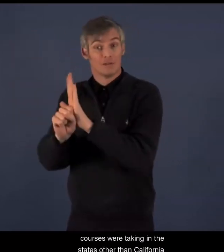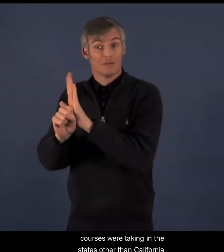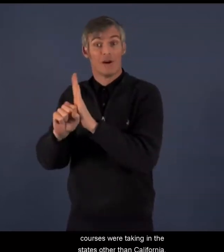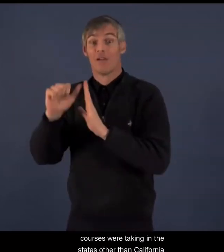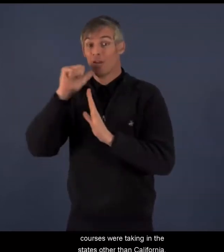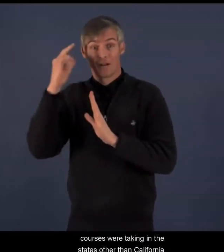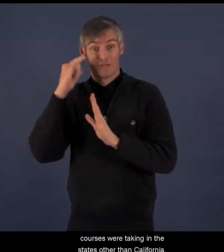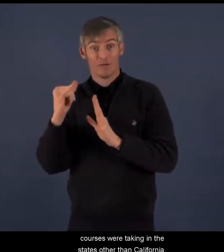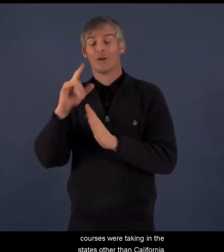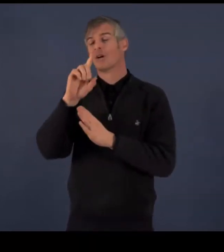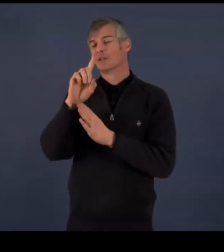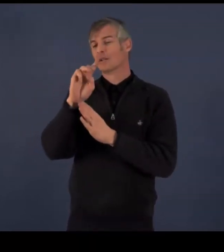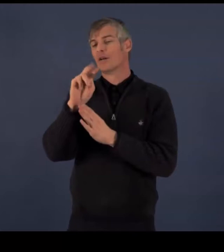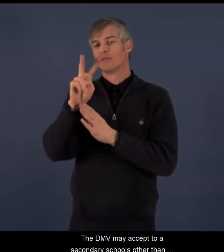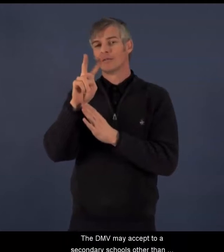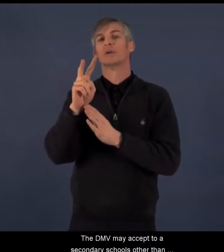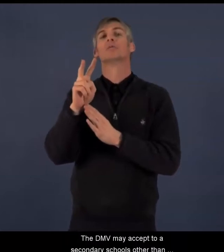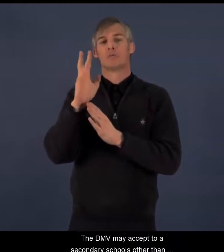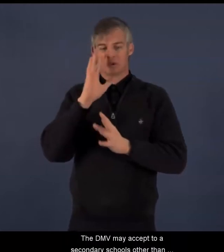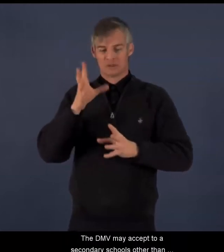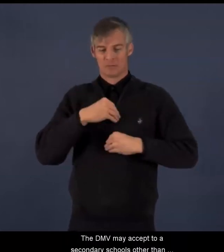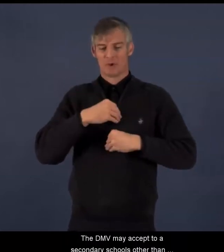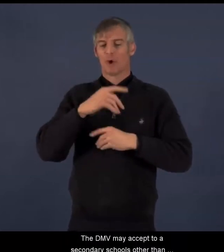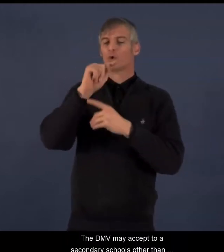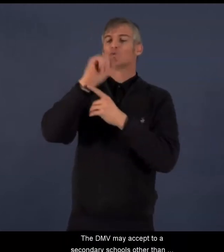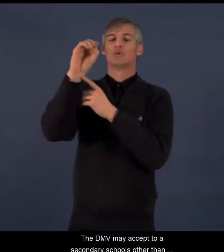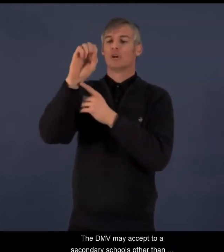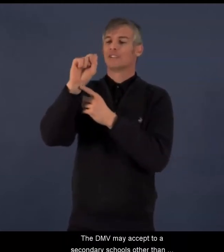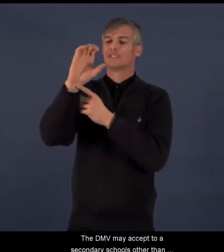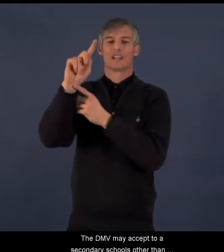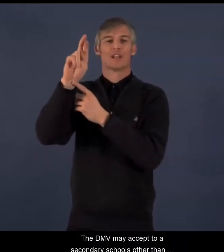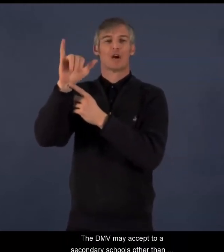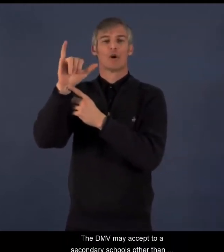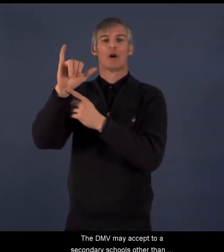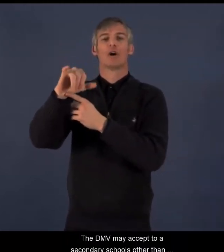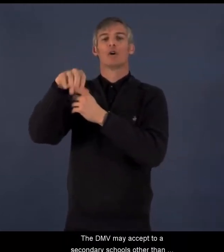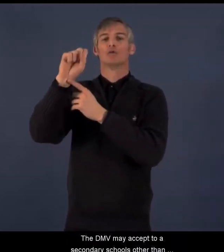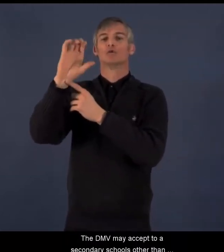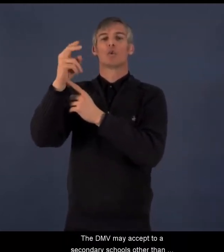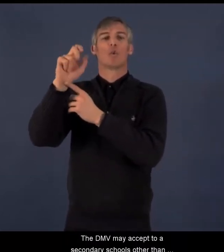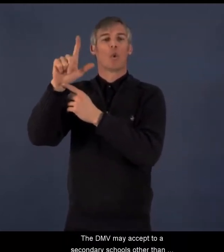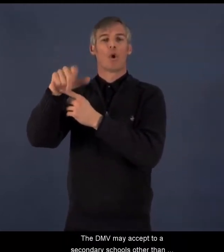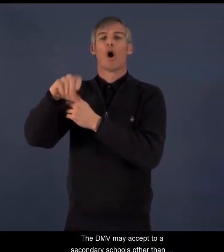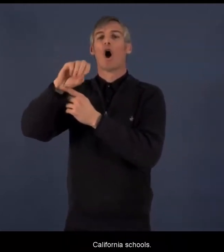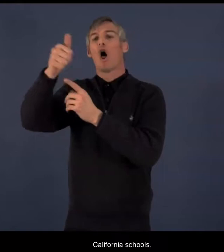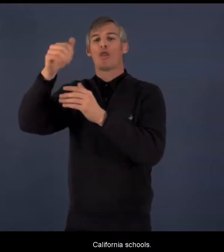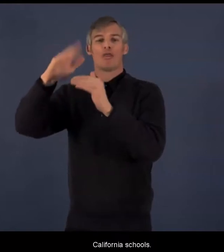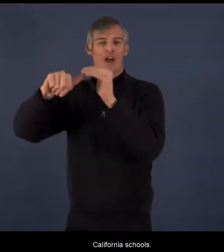than California, the DMV may accept to a secondary schools other than